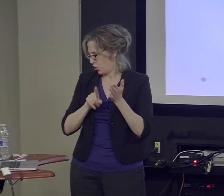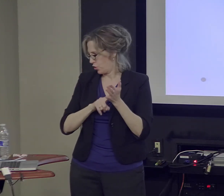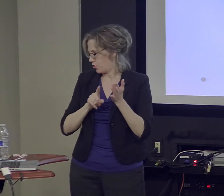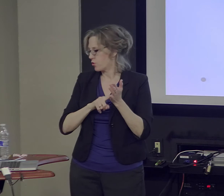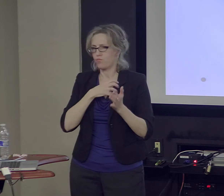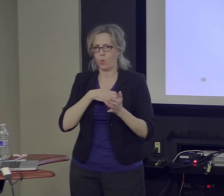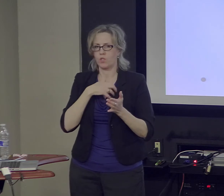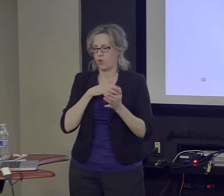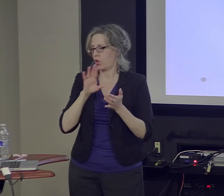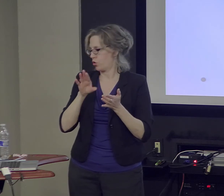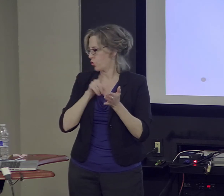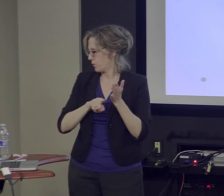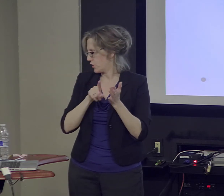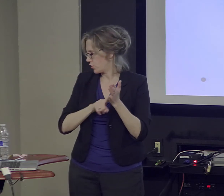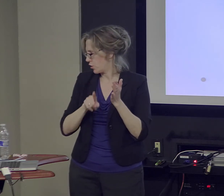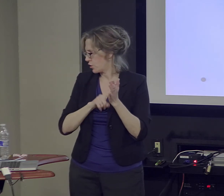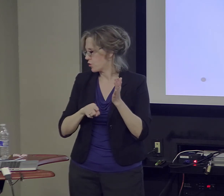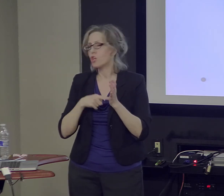Rosenstock's research